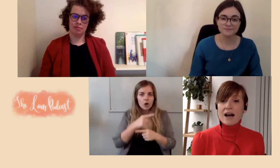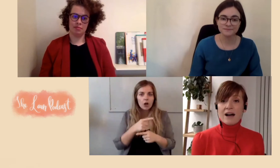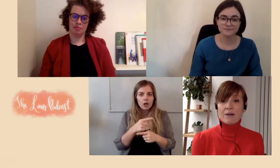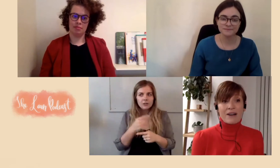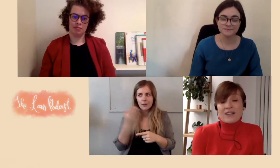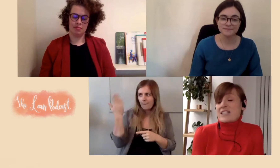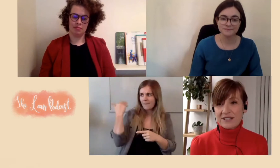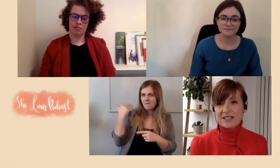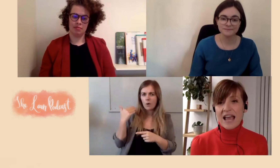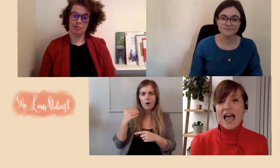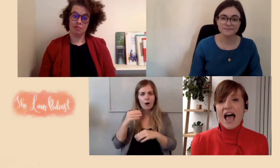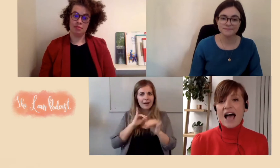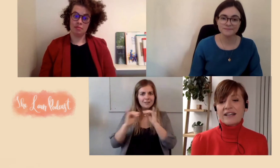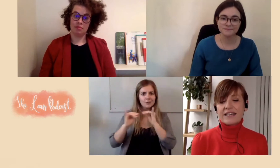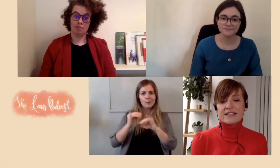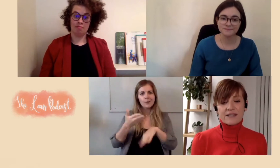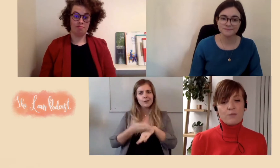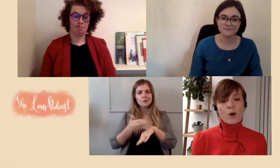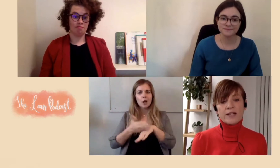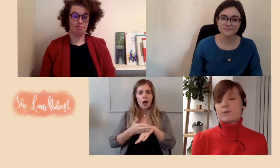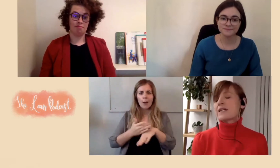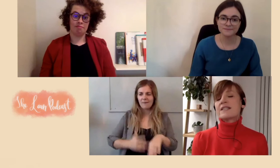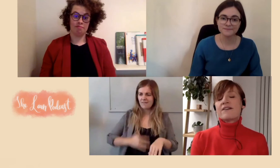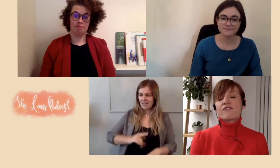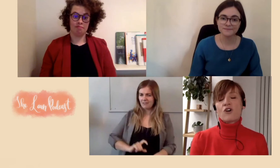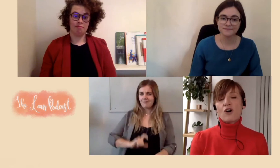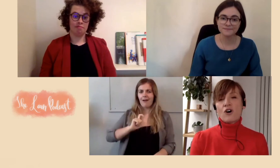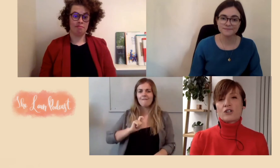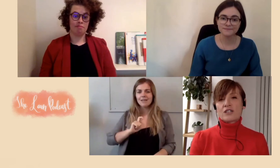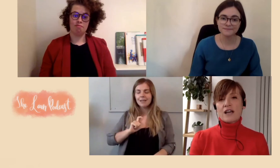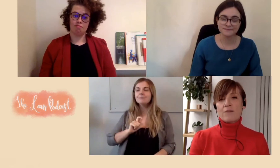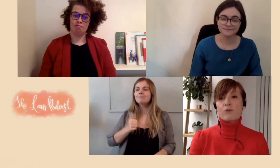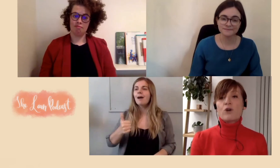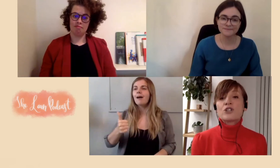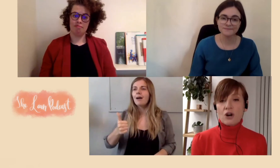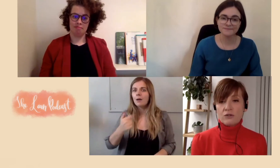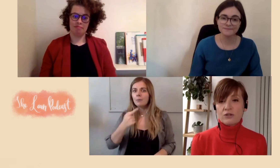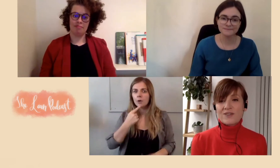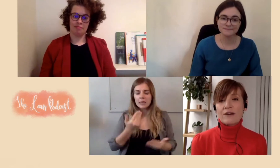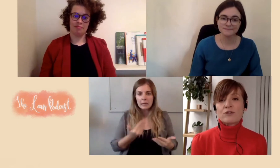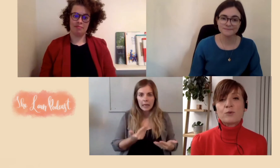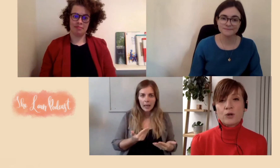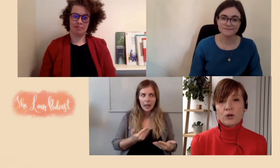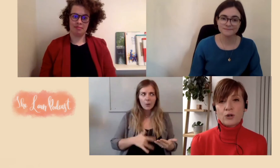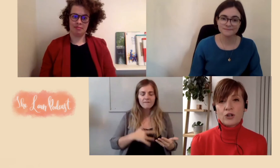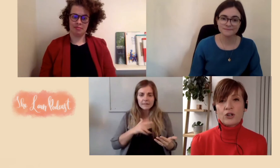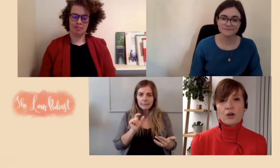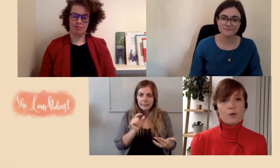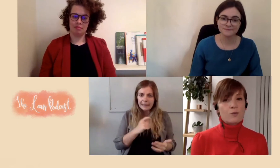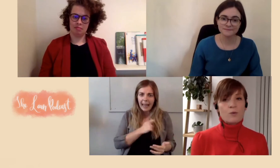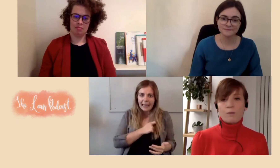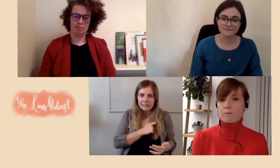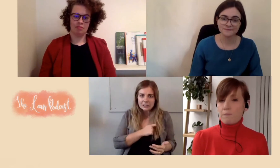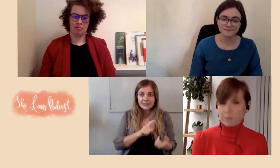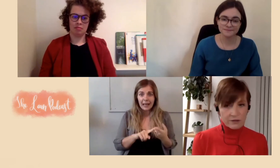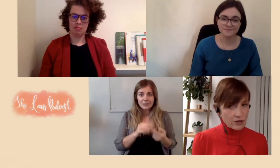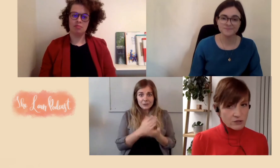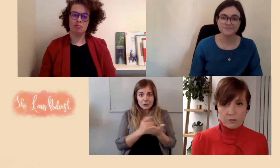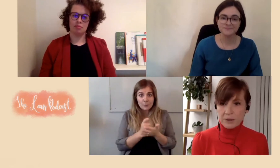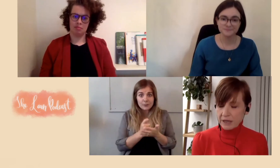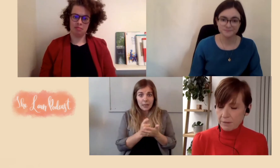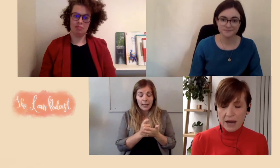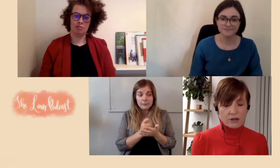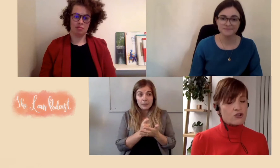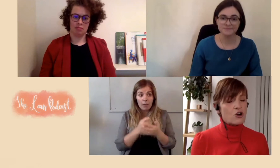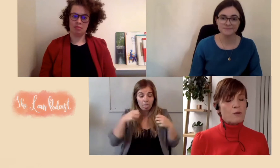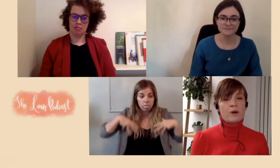quite confident about going into my assignments to feeling really anxious and coming out in a cold sweat of technology. I've